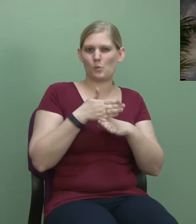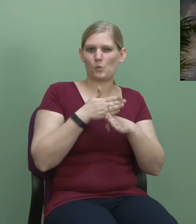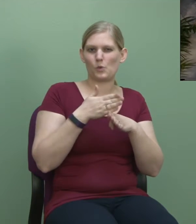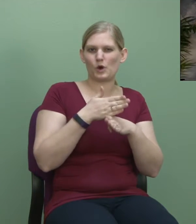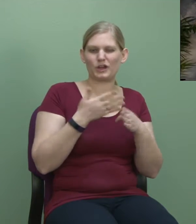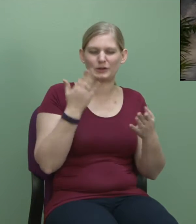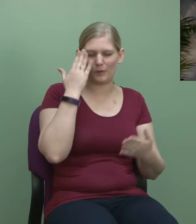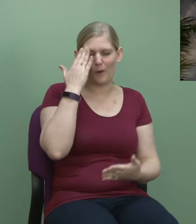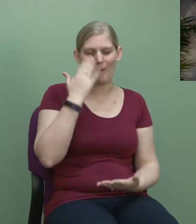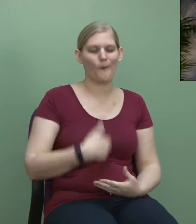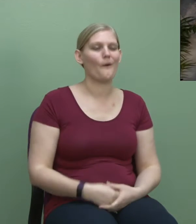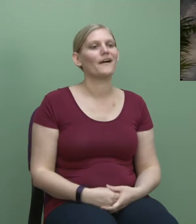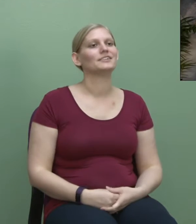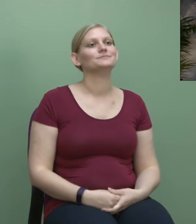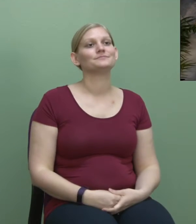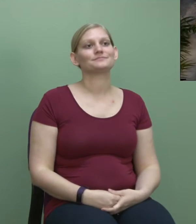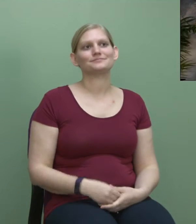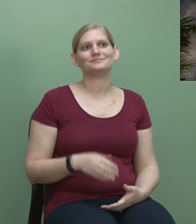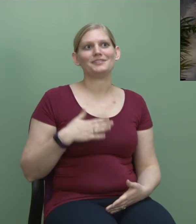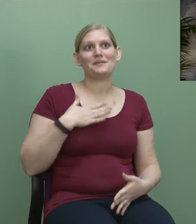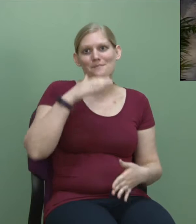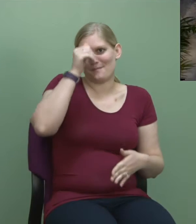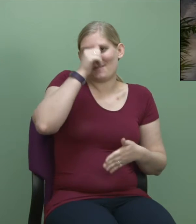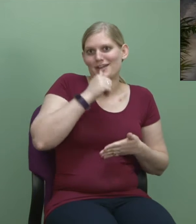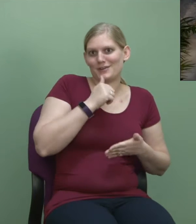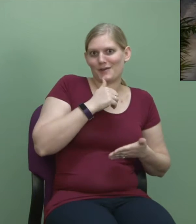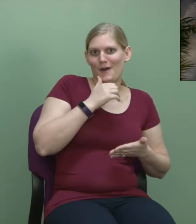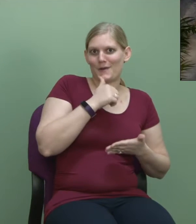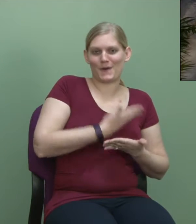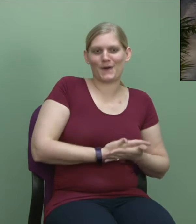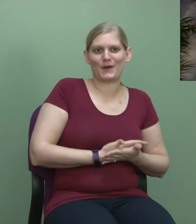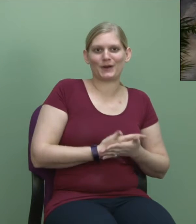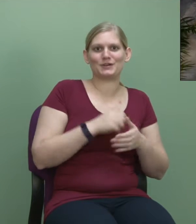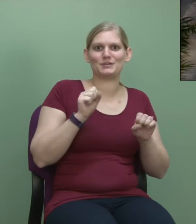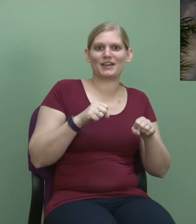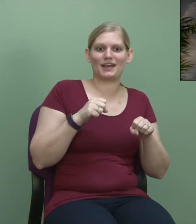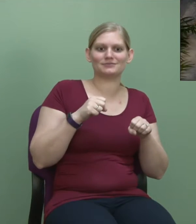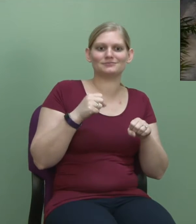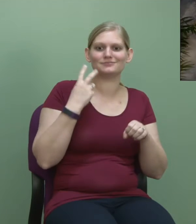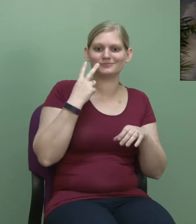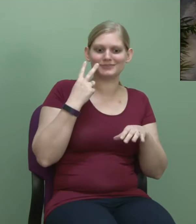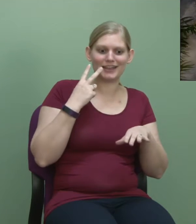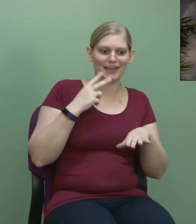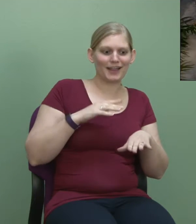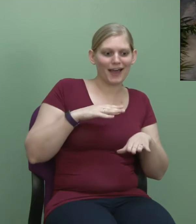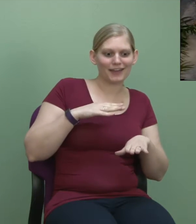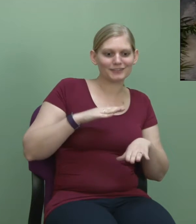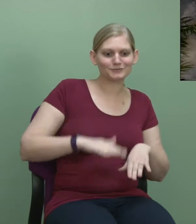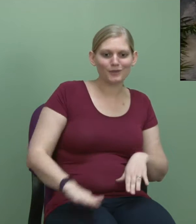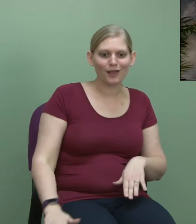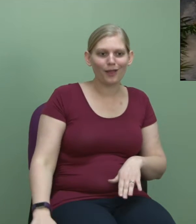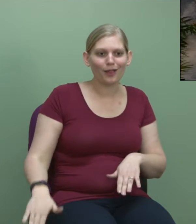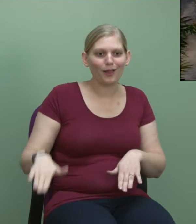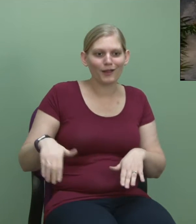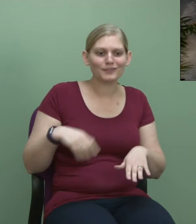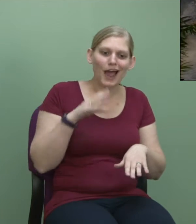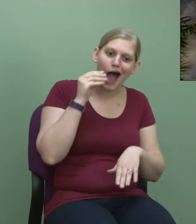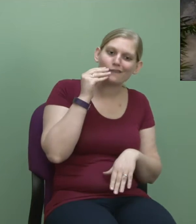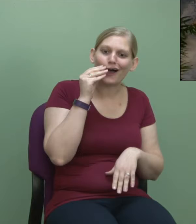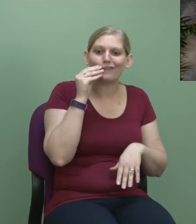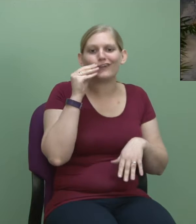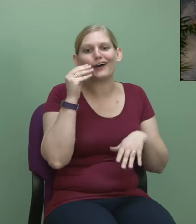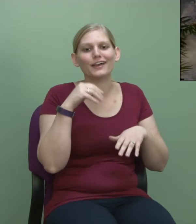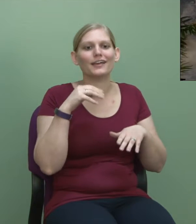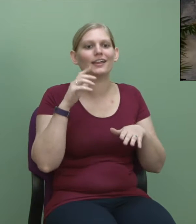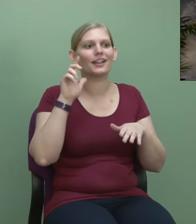books, she mostly chewed on them, and then all of a sudden one day you could see her turning the pages, following the example of